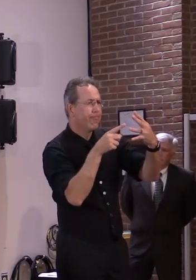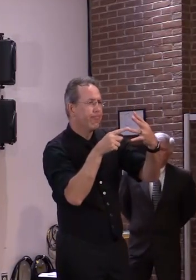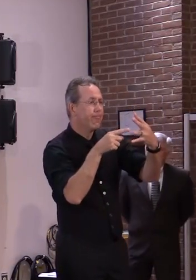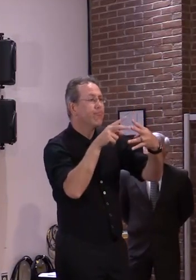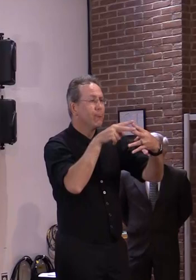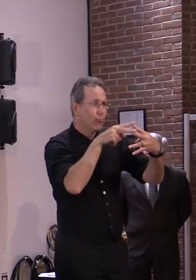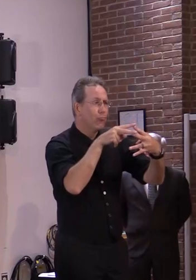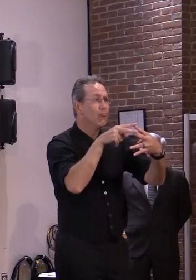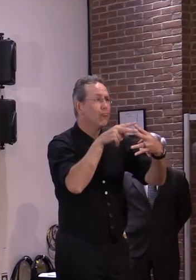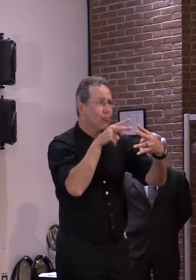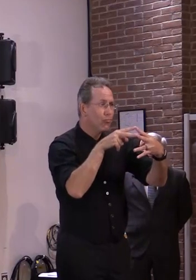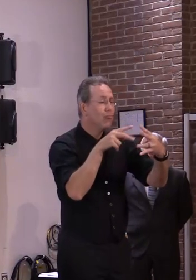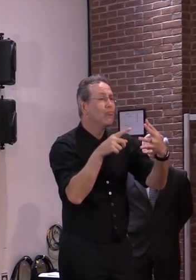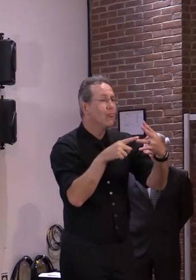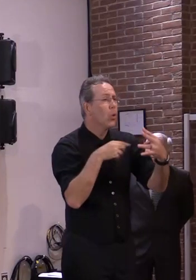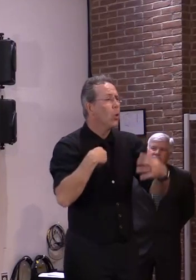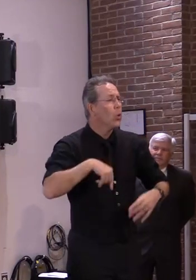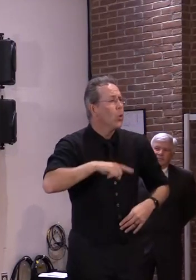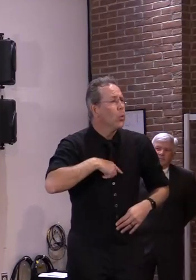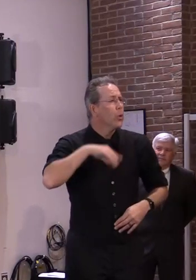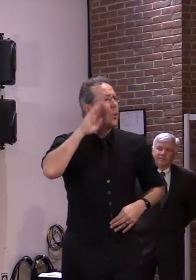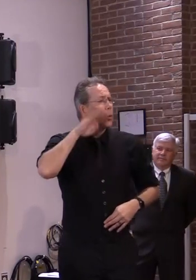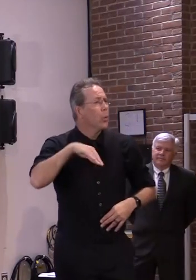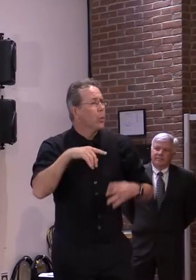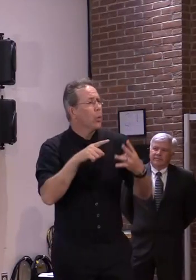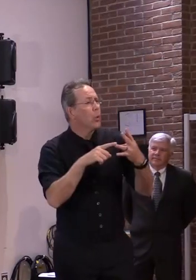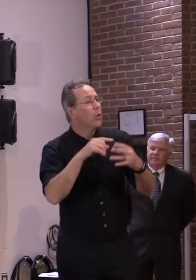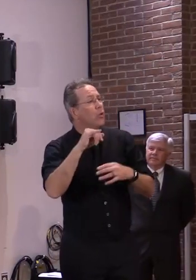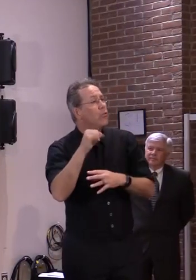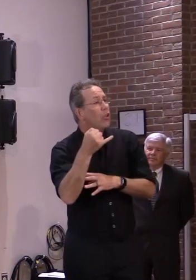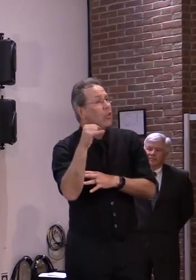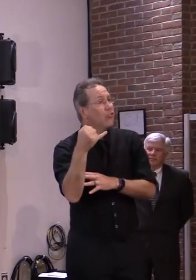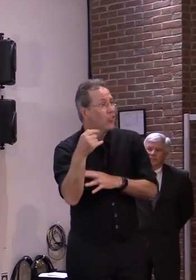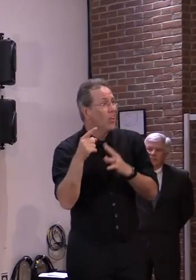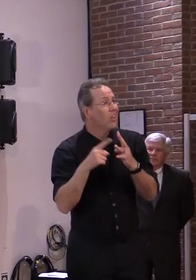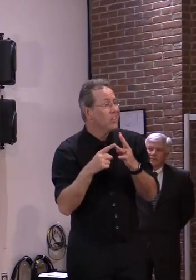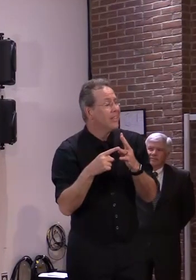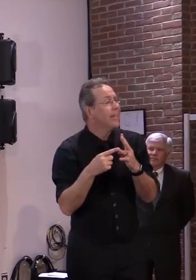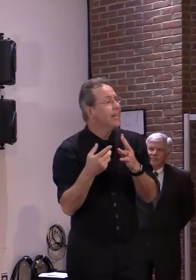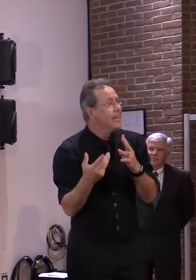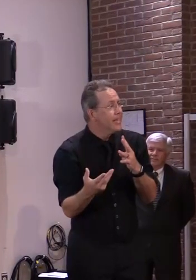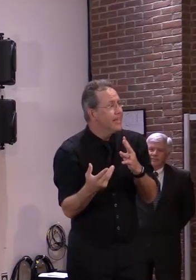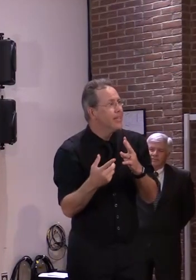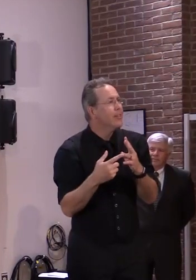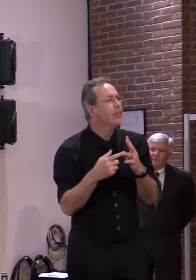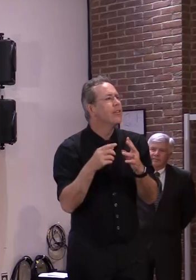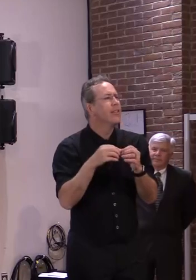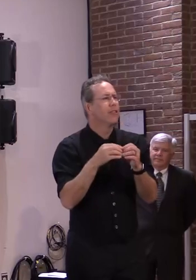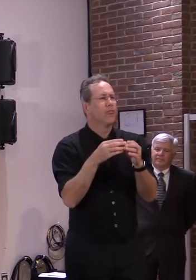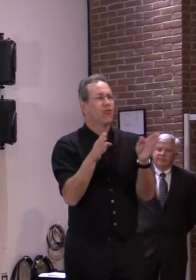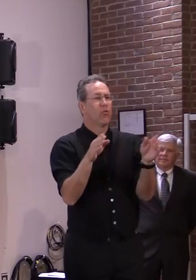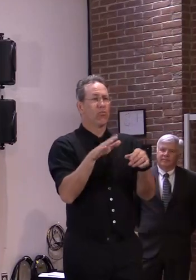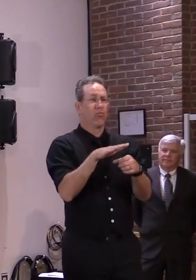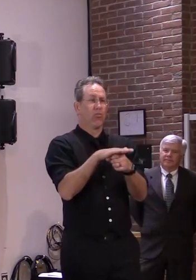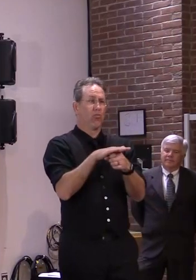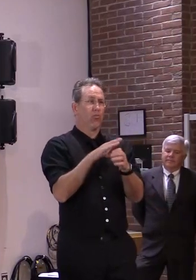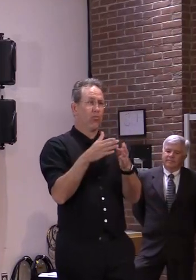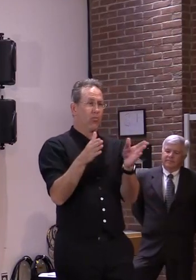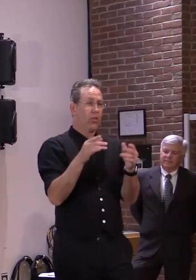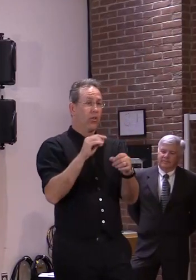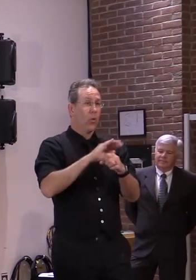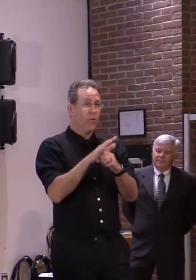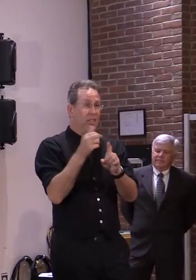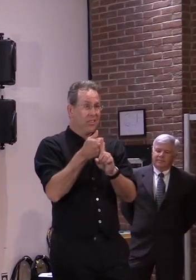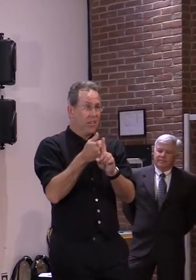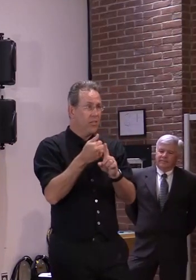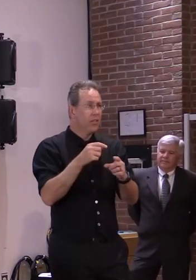that the Johnson & Johnson efficacy rate, forgetting the strain, just coronavirus in general, from